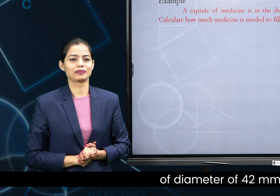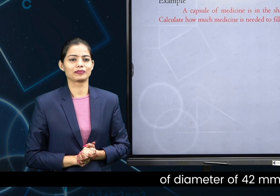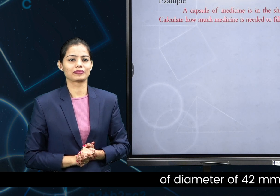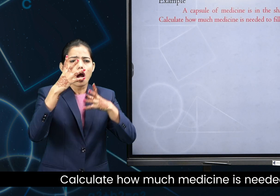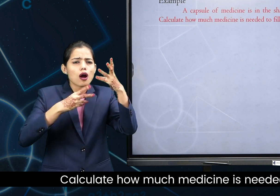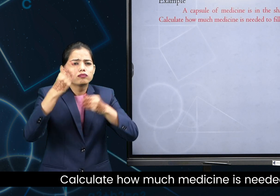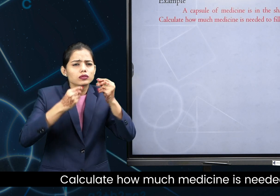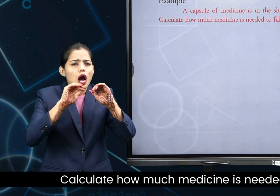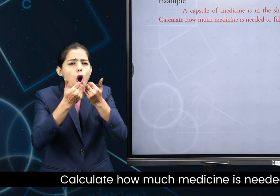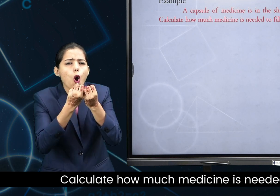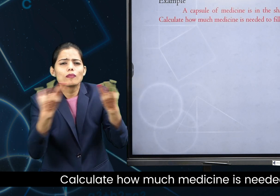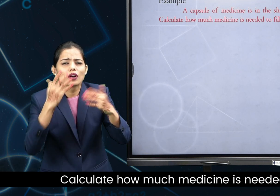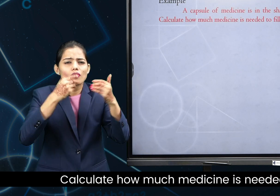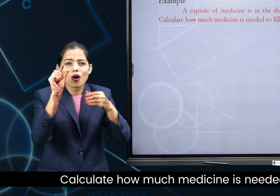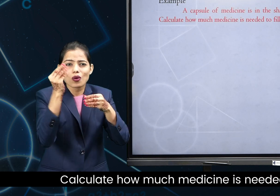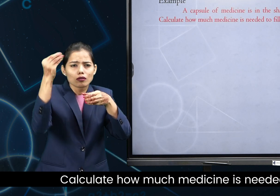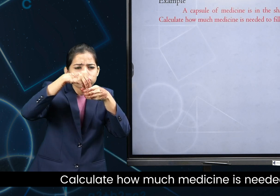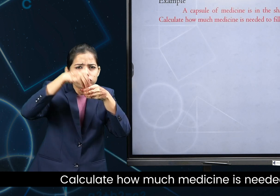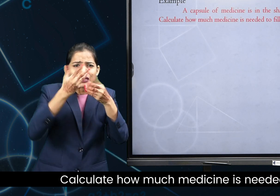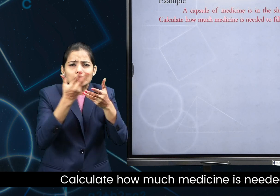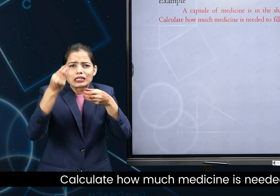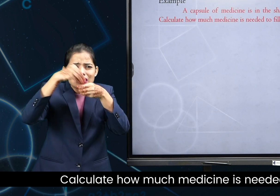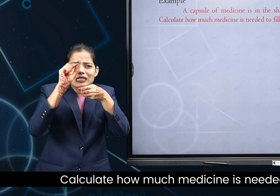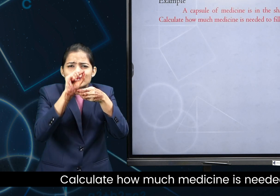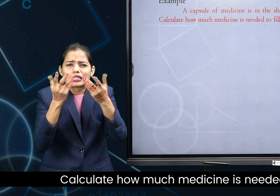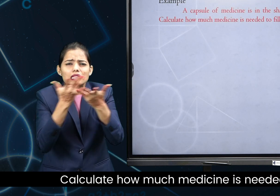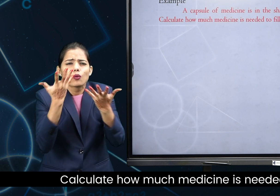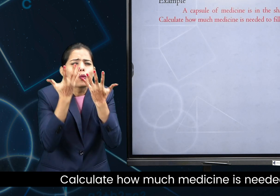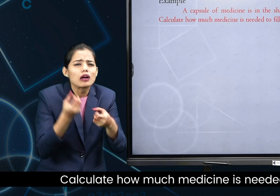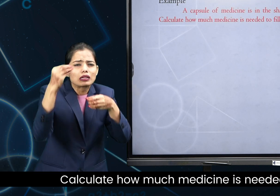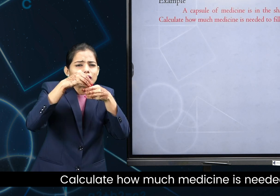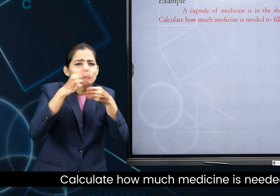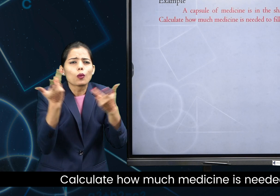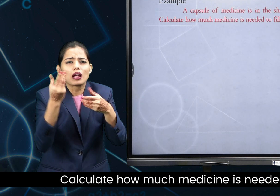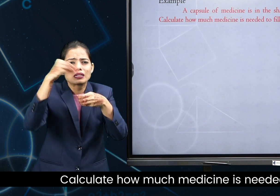mm. Calculate how much medicine is needed to fill the capsule.